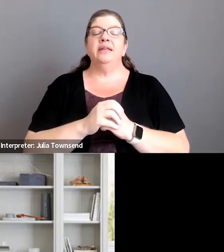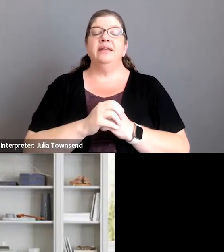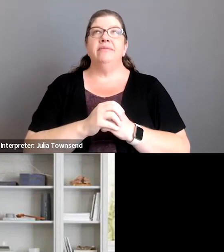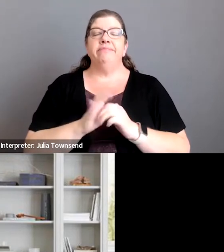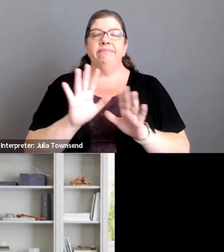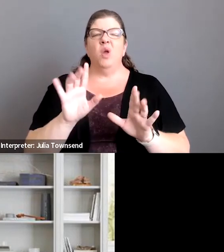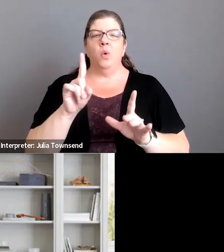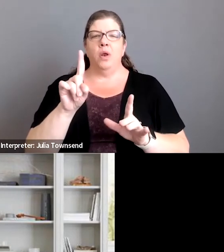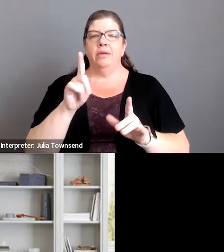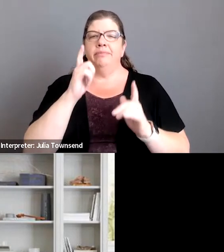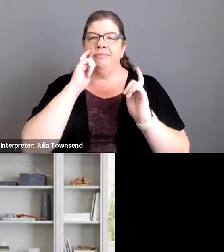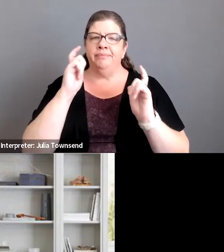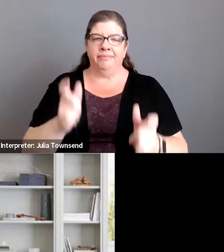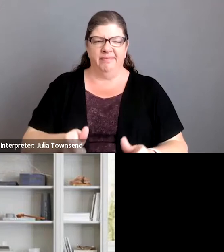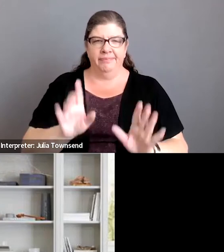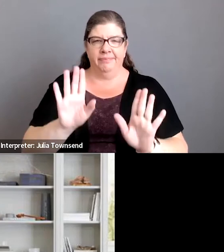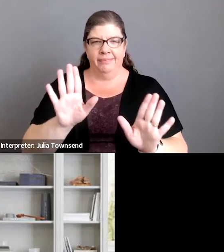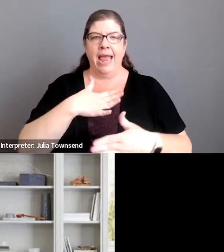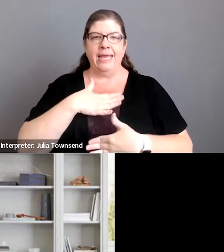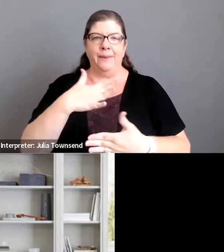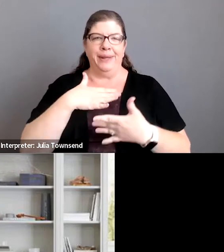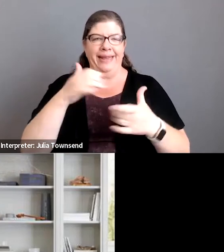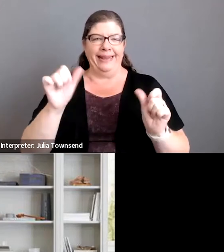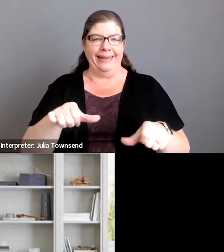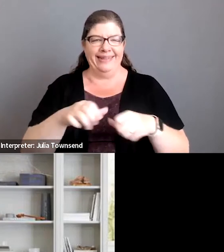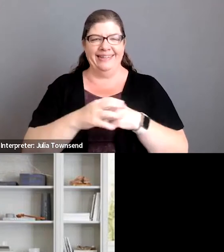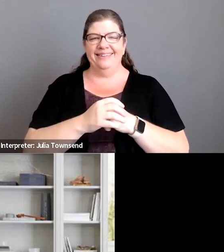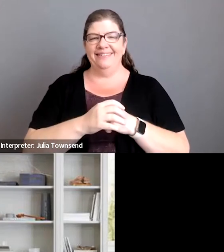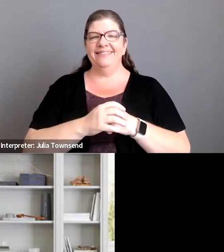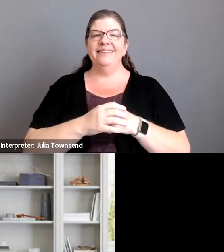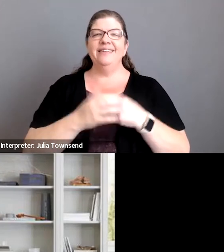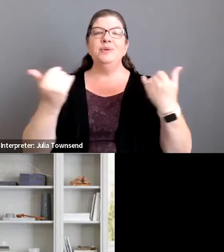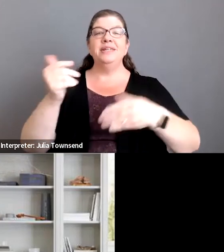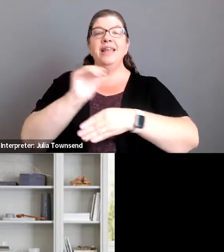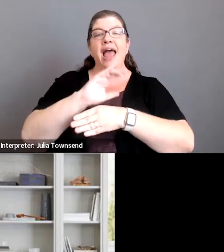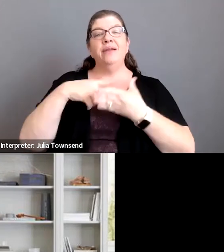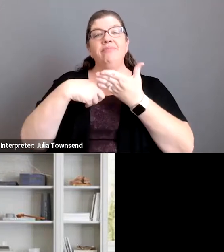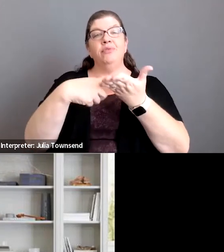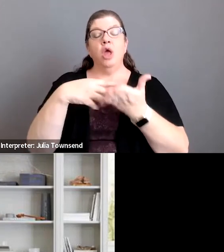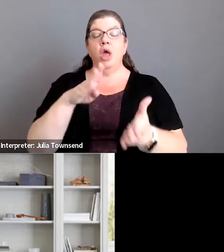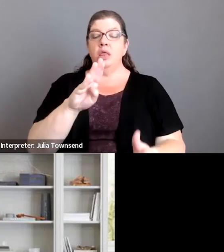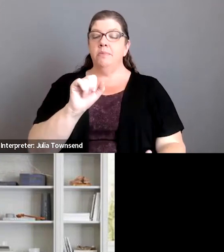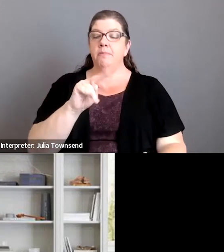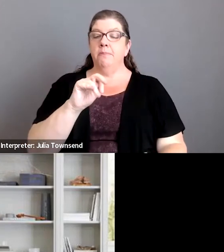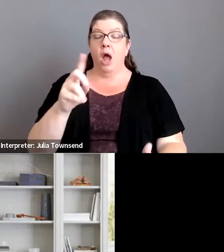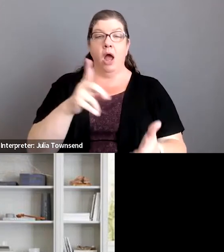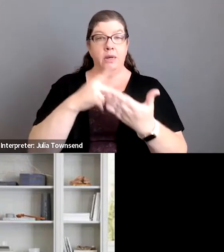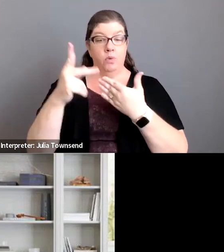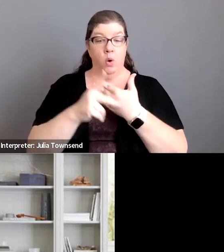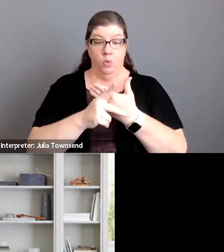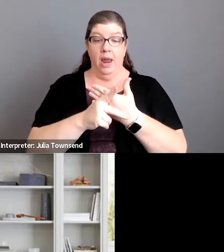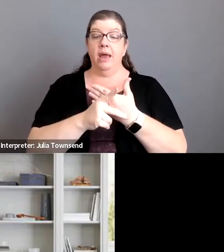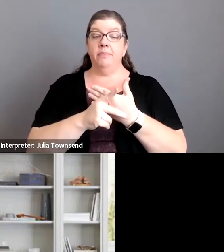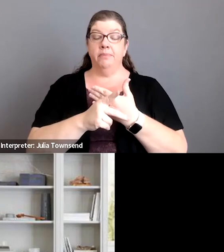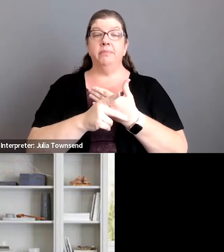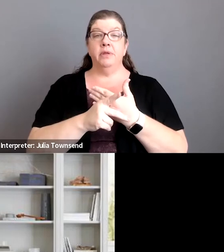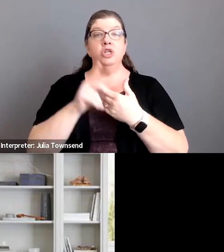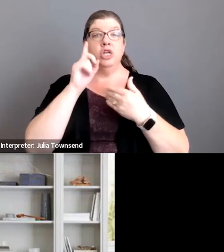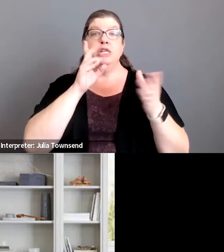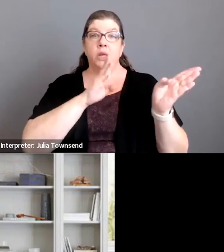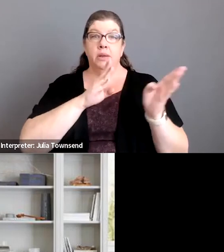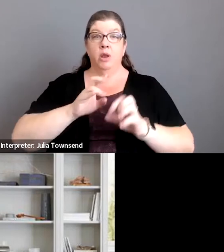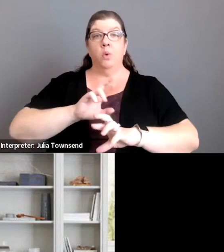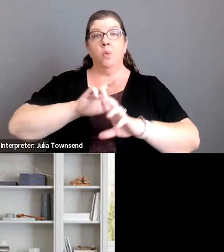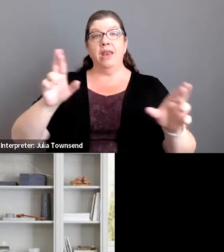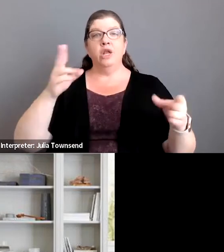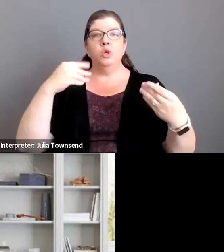i'm gonna take this off yeah okay we're gonna talk tonight about our bond program um just to get us prepared